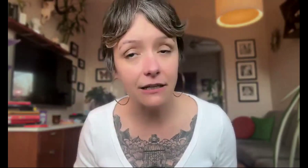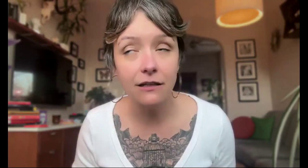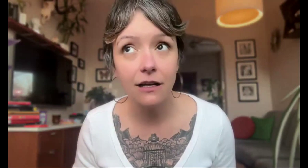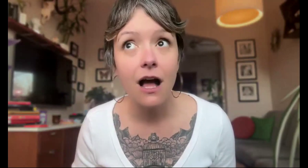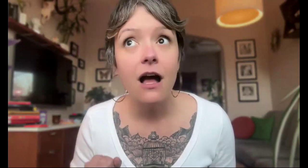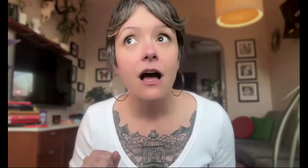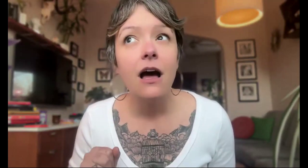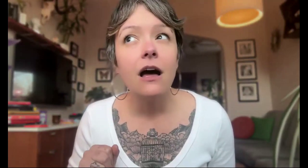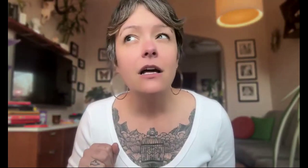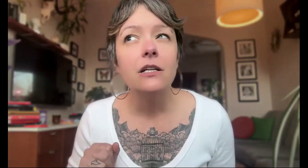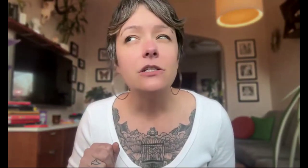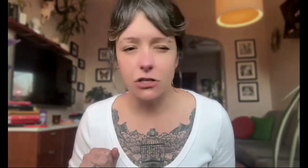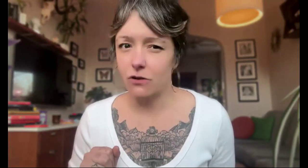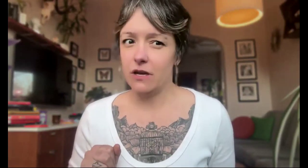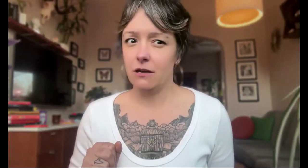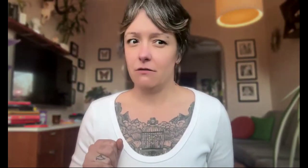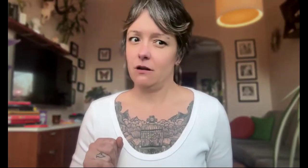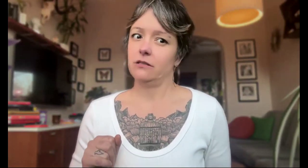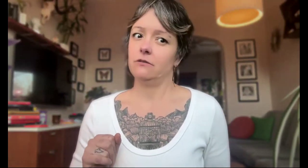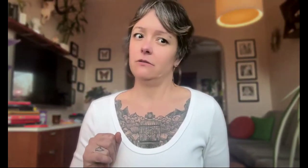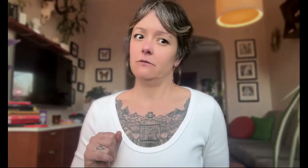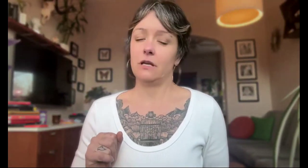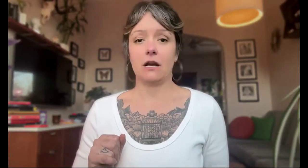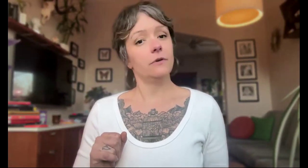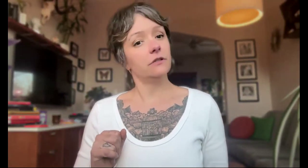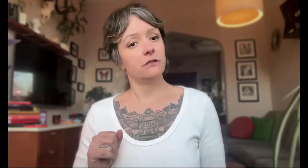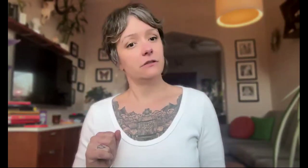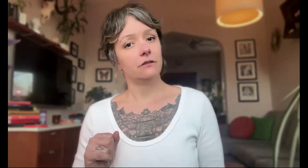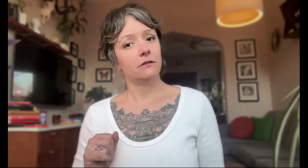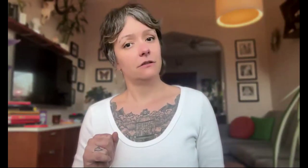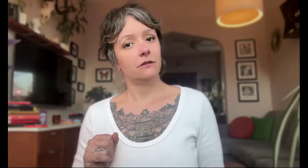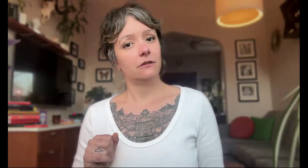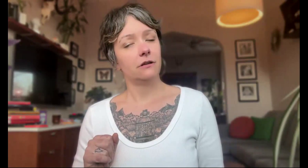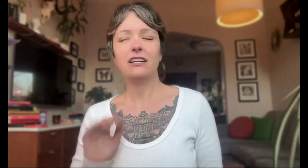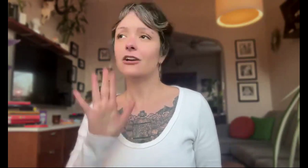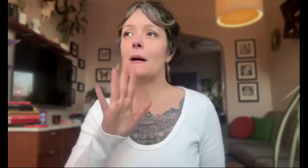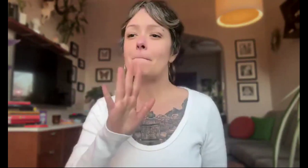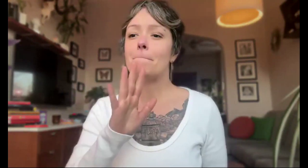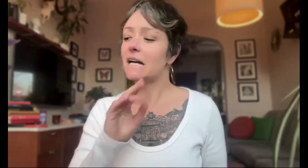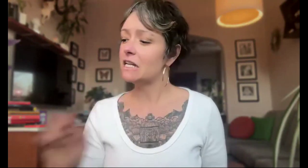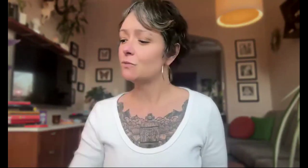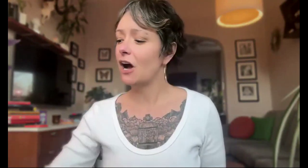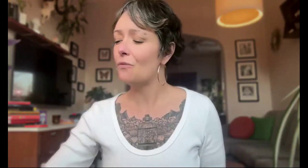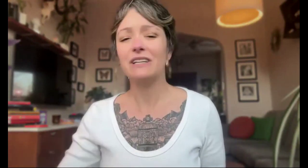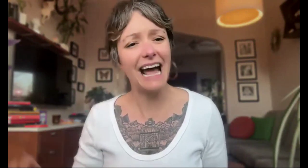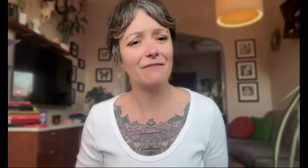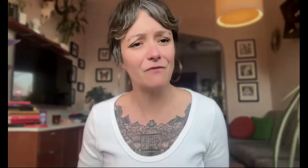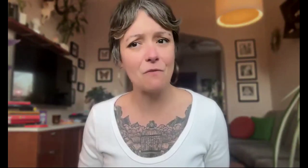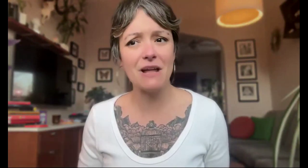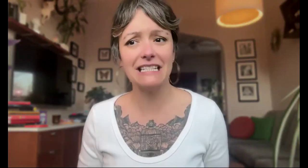deal. Do you think you could also do the animals? And you know what? Because we only have a few minutes